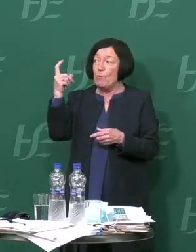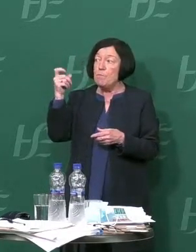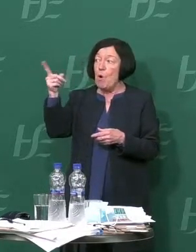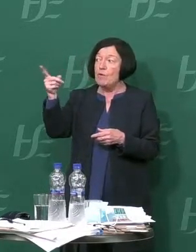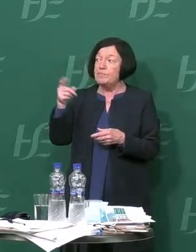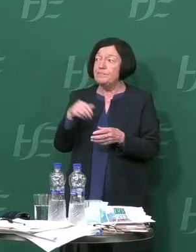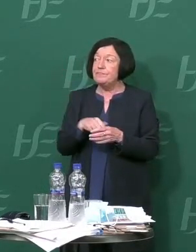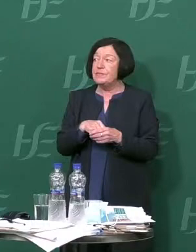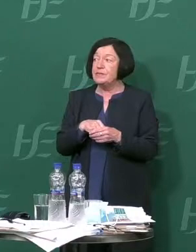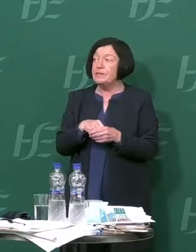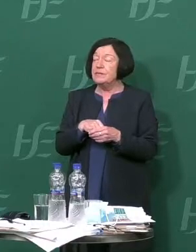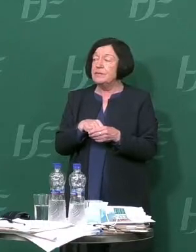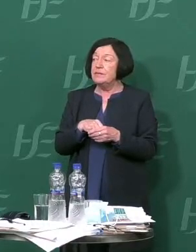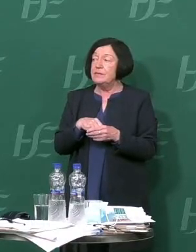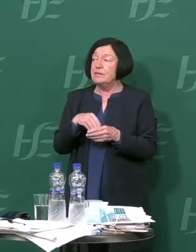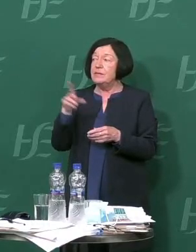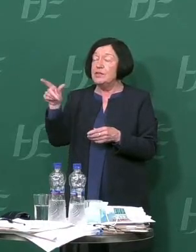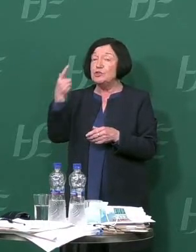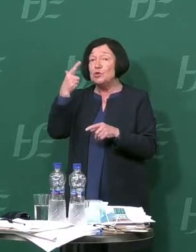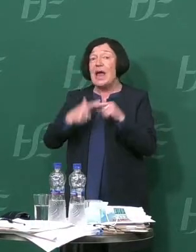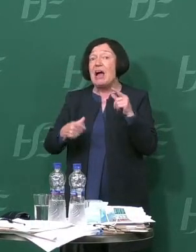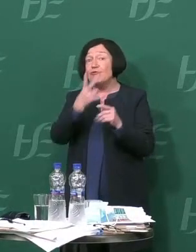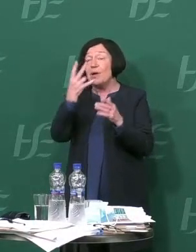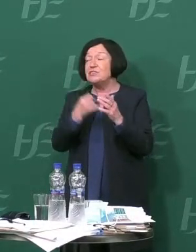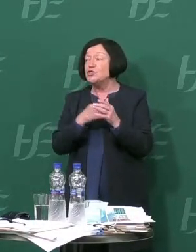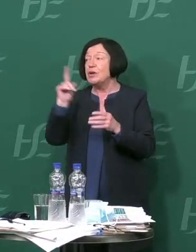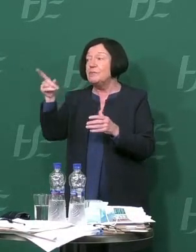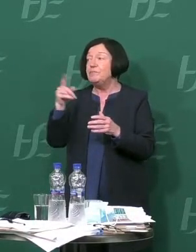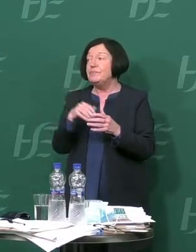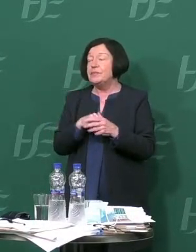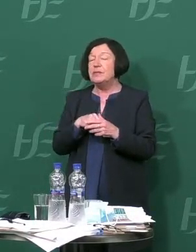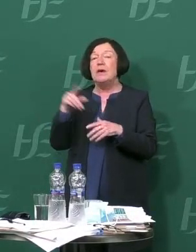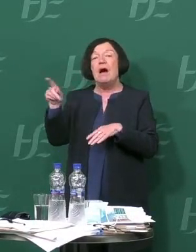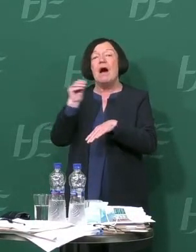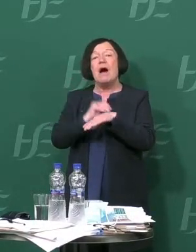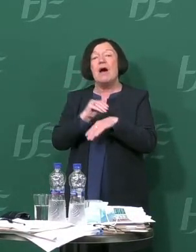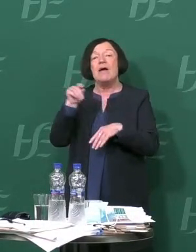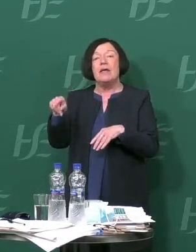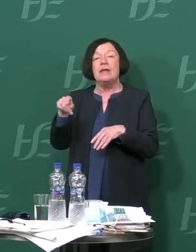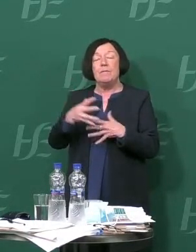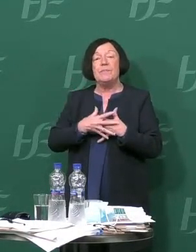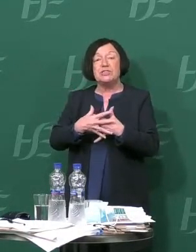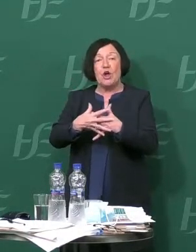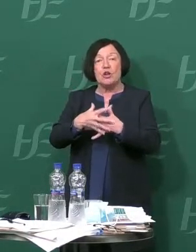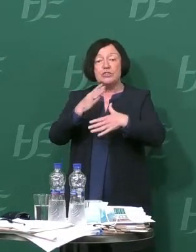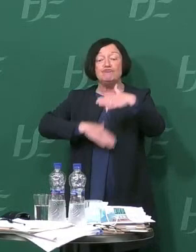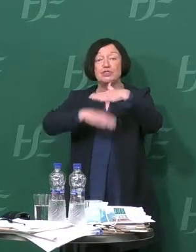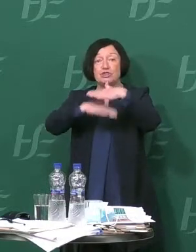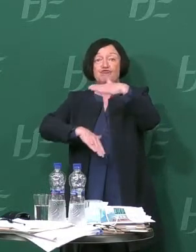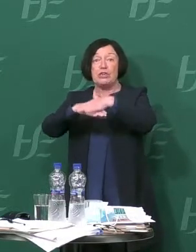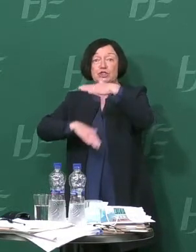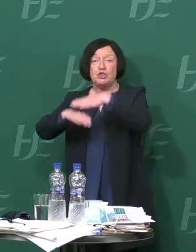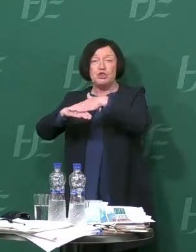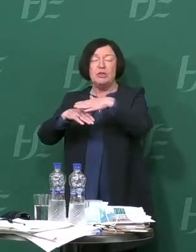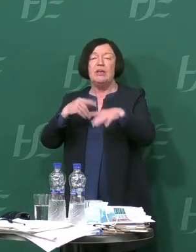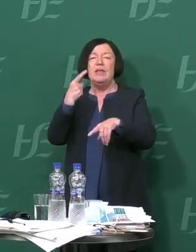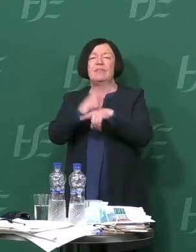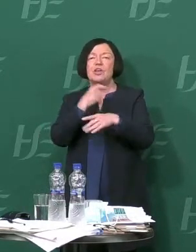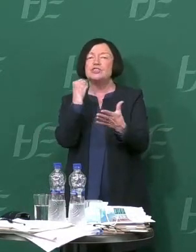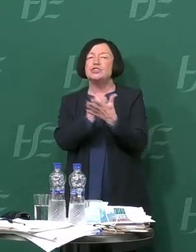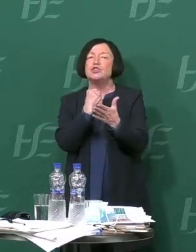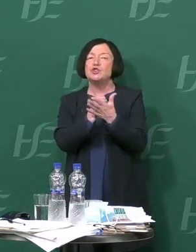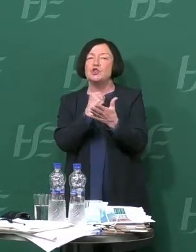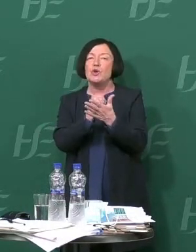Yeah, that was kind of one question. What was one sort of, just on the maternity restrictions, there was a